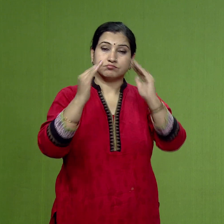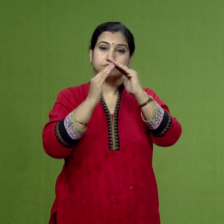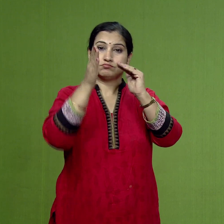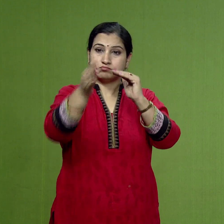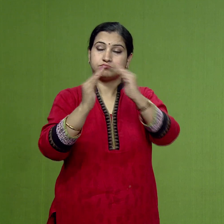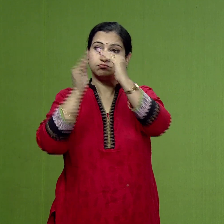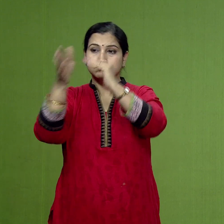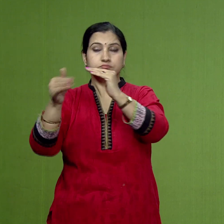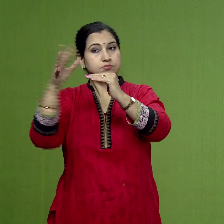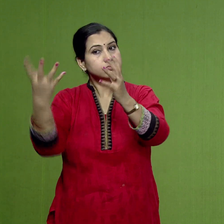censuses